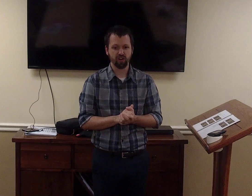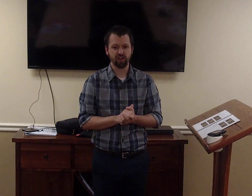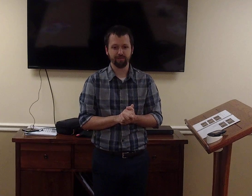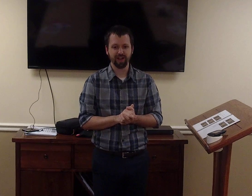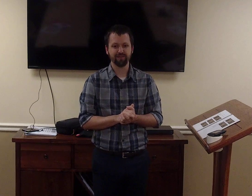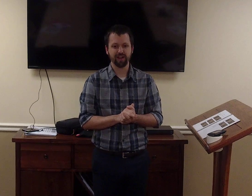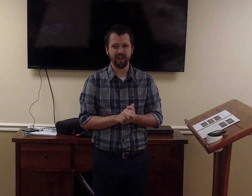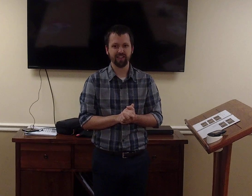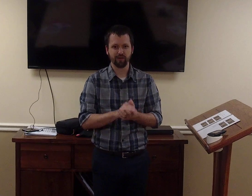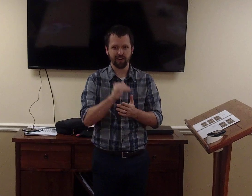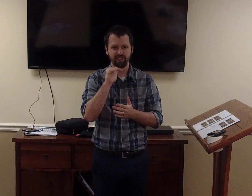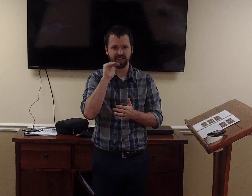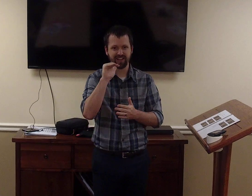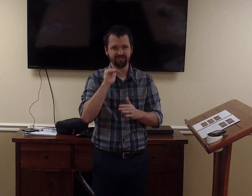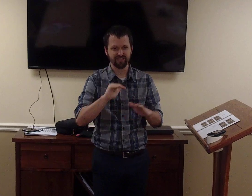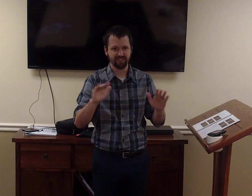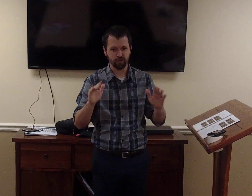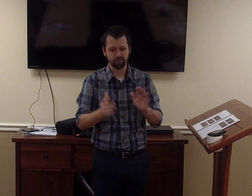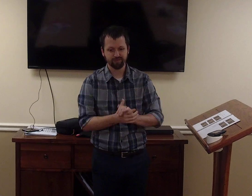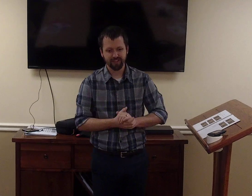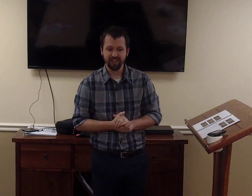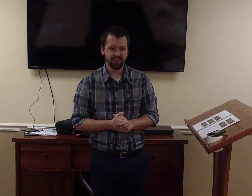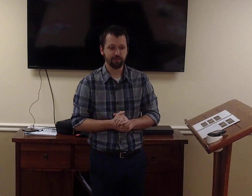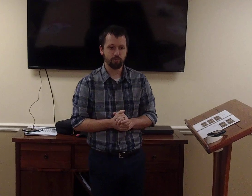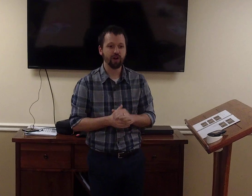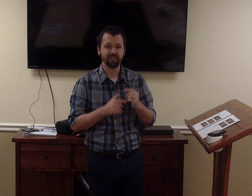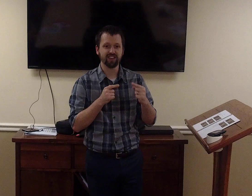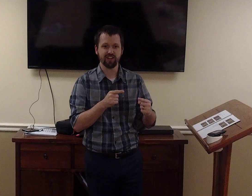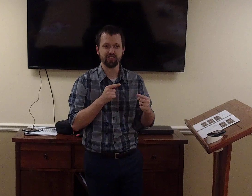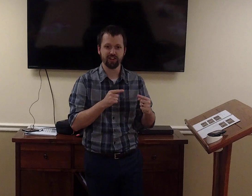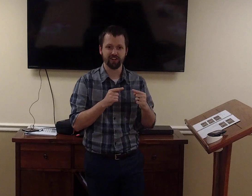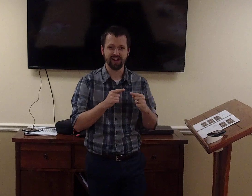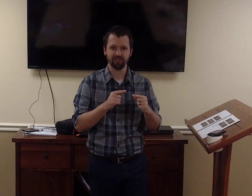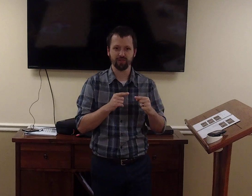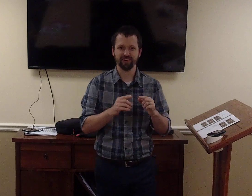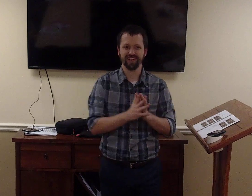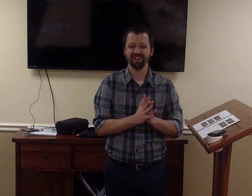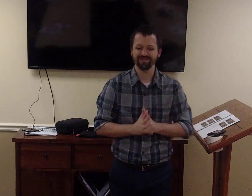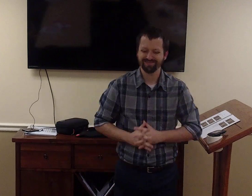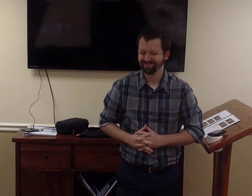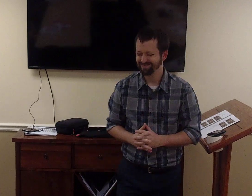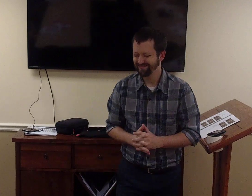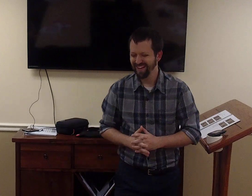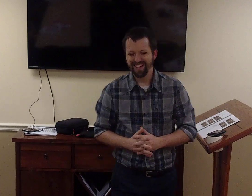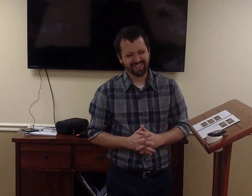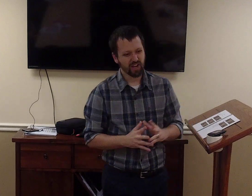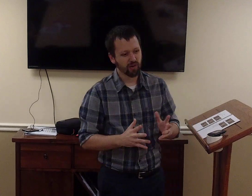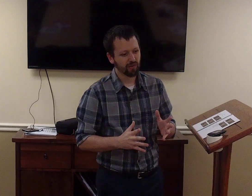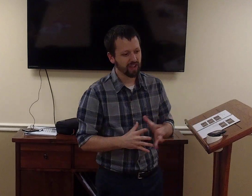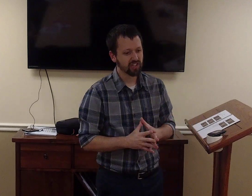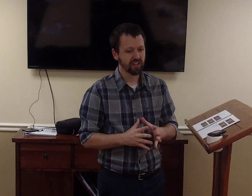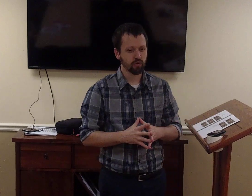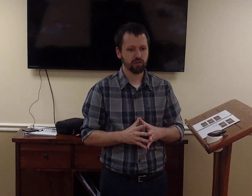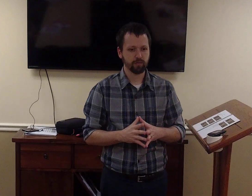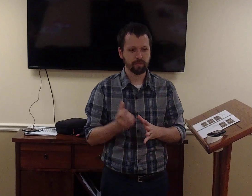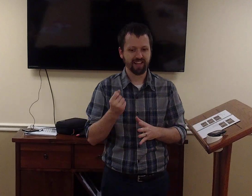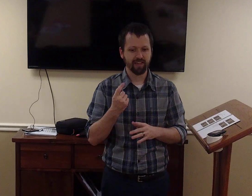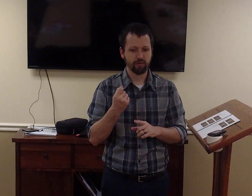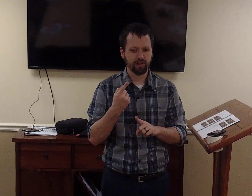and I'm 5'9", like right on the dot. So it's a point of contention in our household. And she is older than me by 11